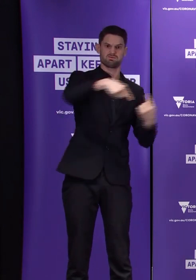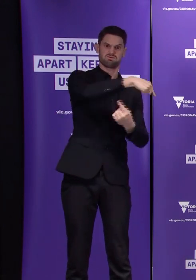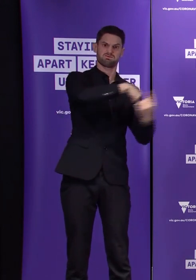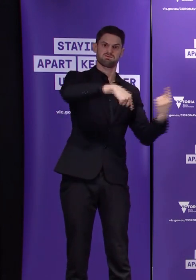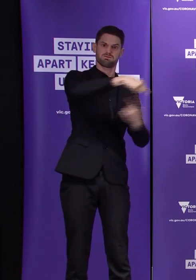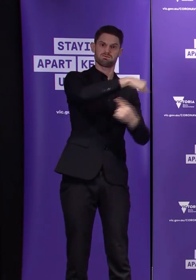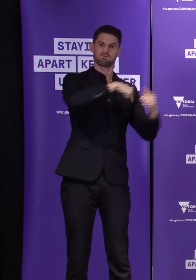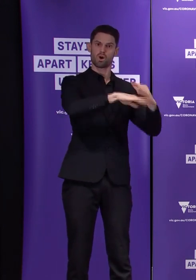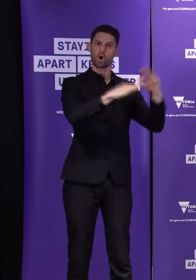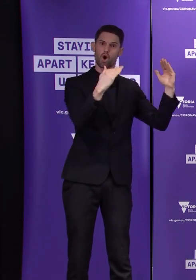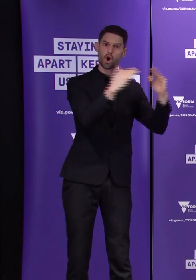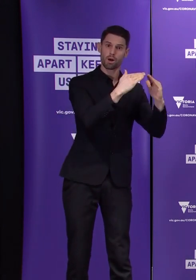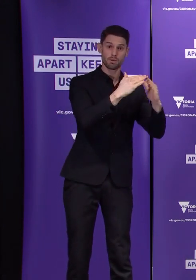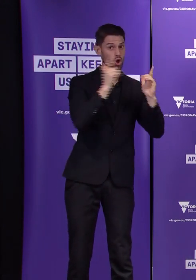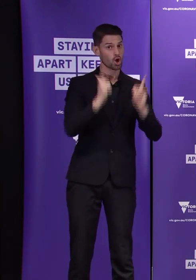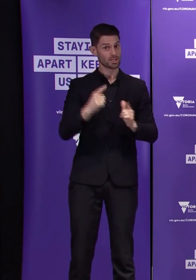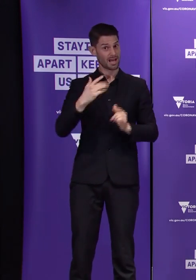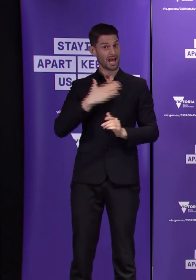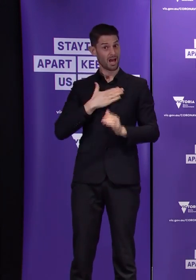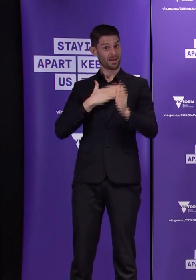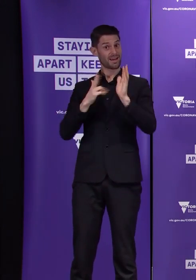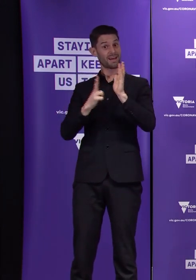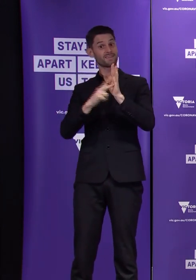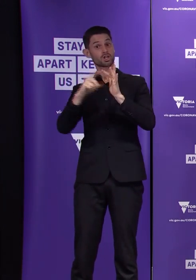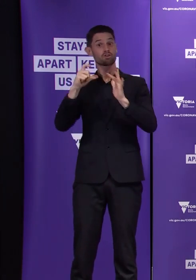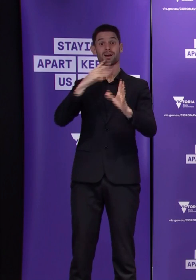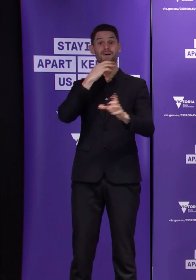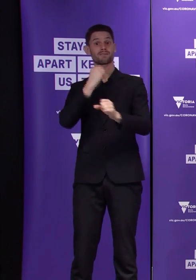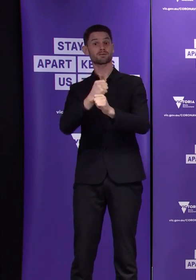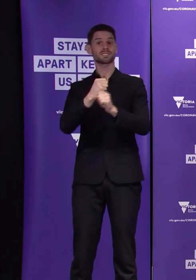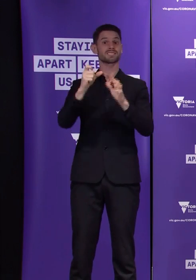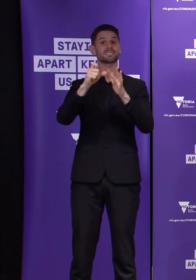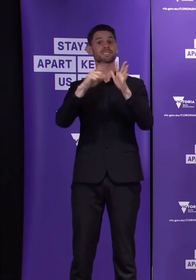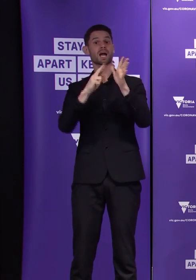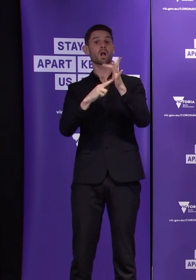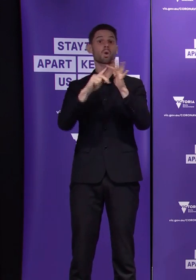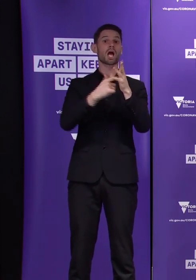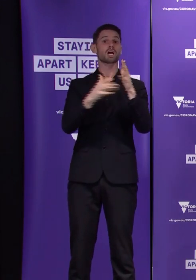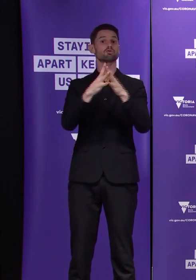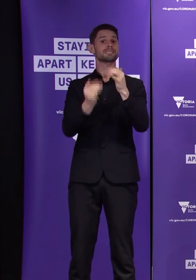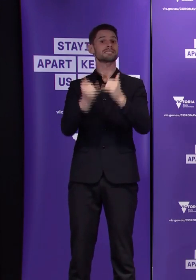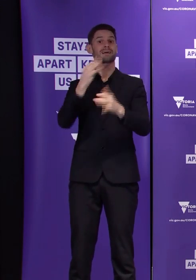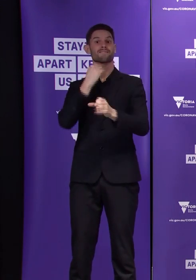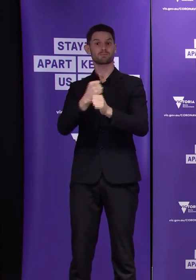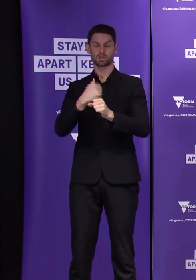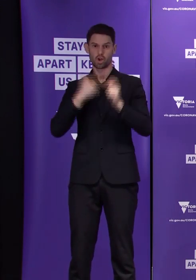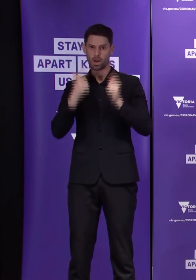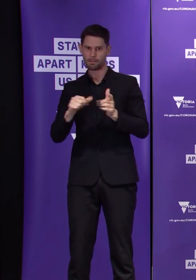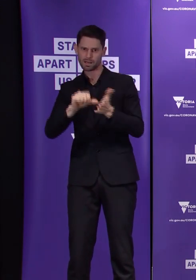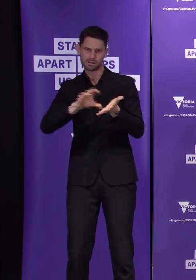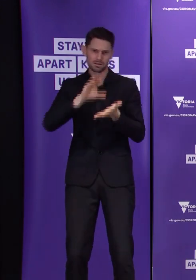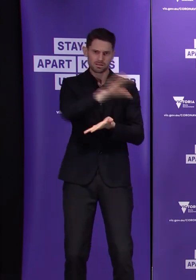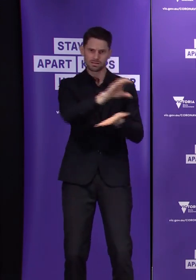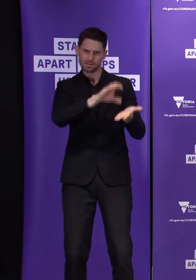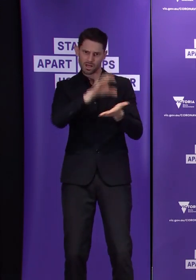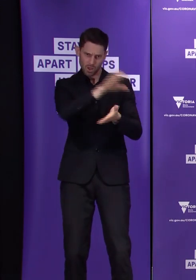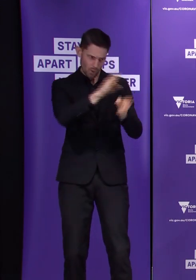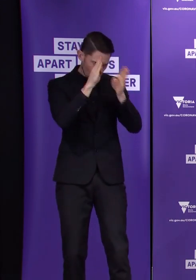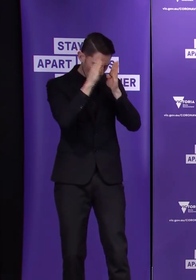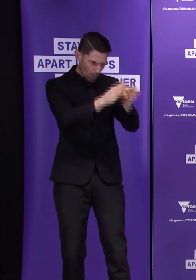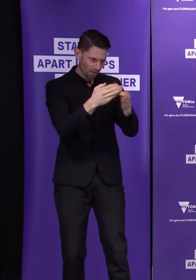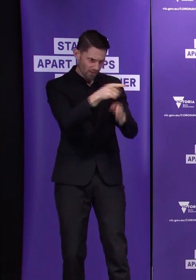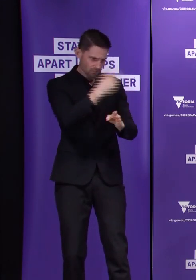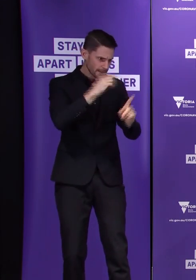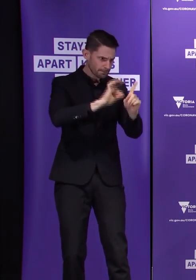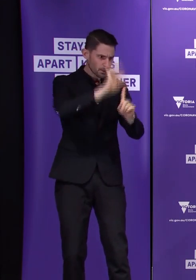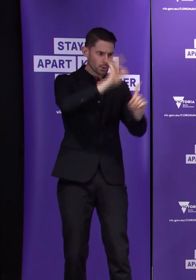investment in family violence has been a hallmark of this government so far, but we also appreciate that in times of crisis, in times of